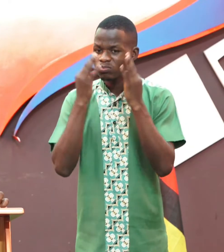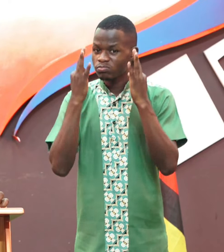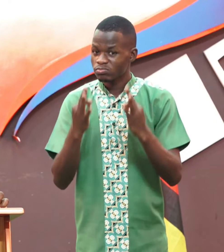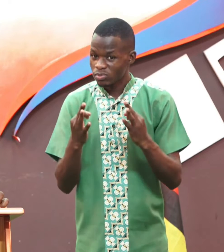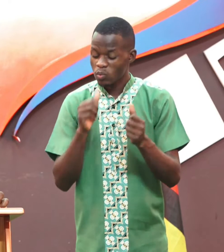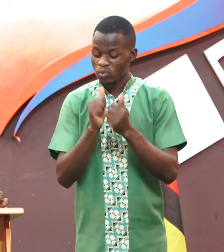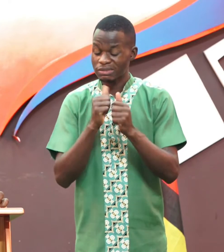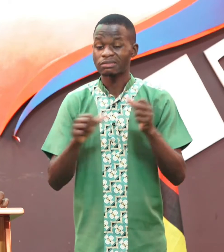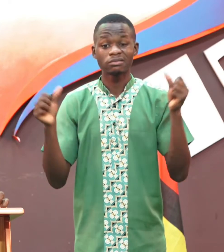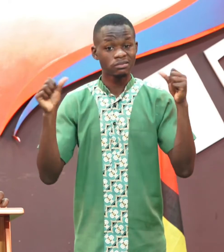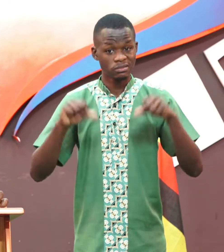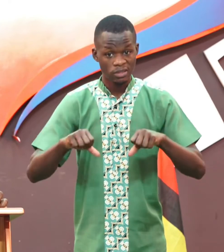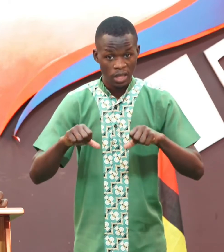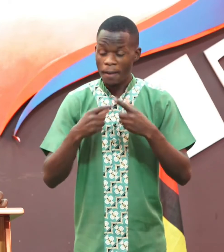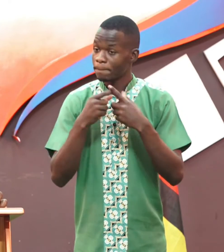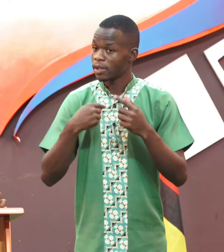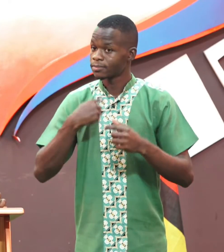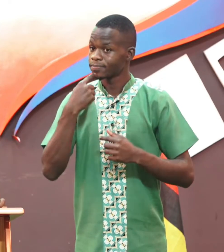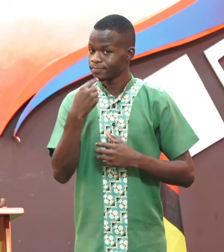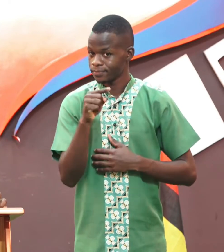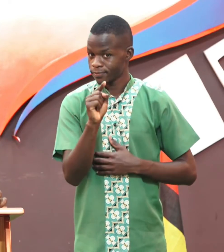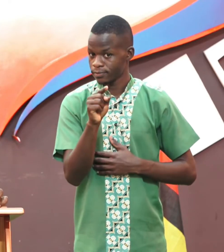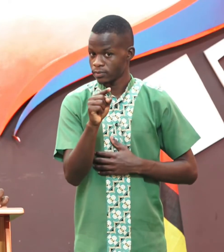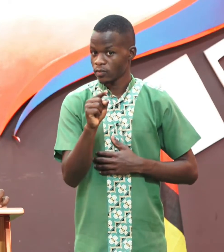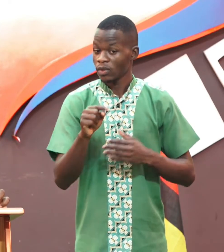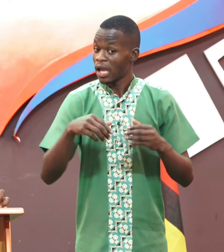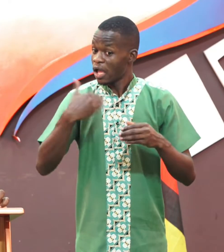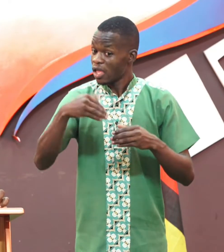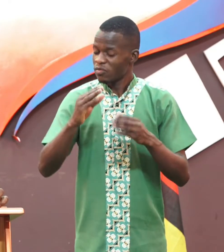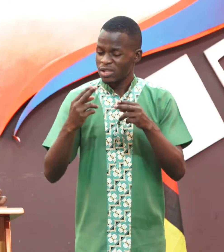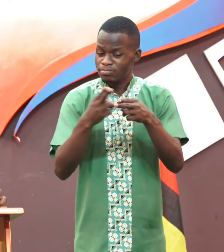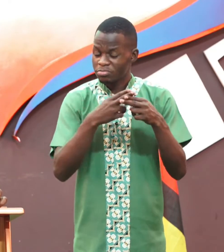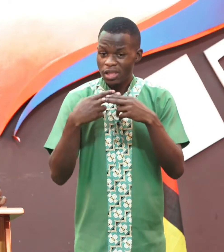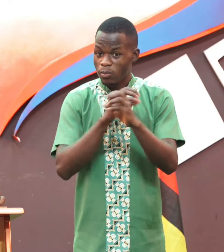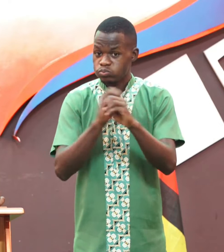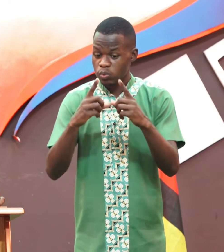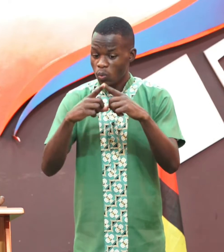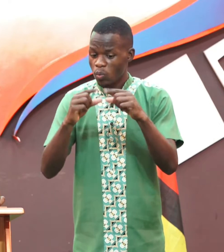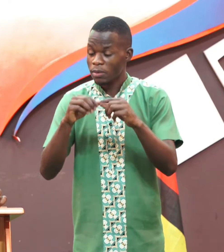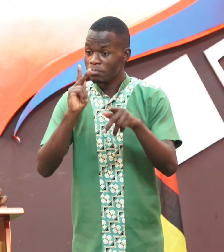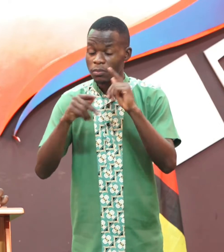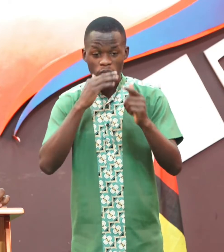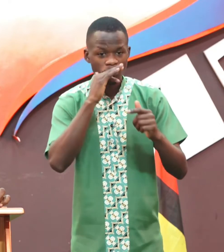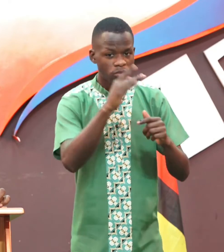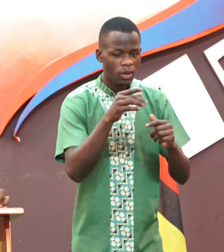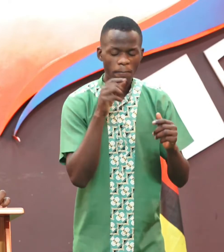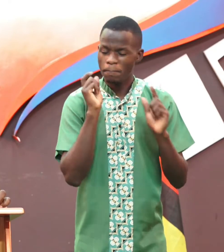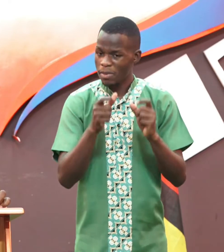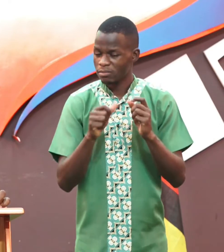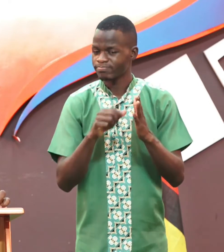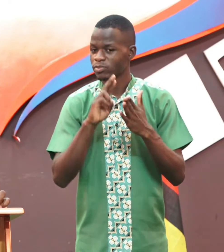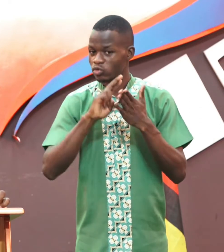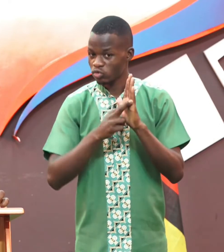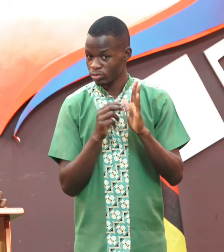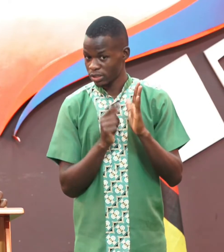evil. But I tell you that every careless word that people speak, they will give an accounting